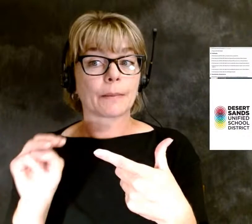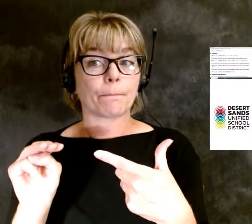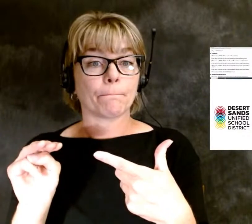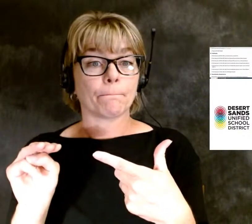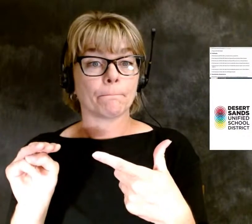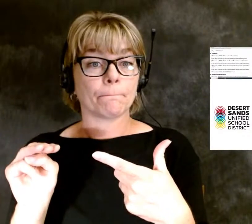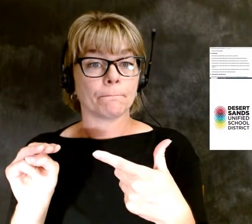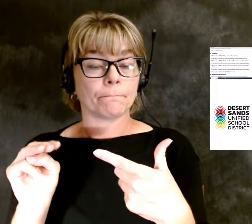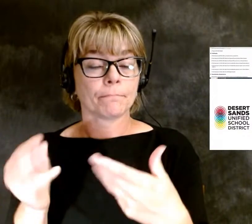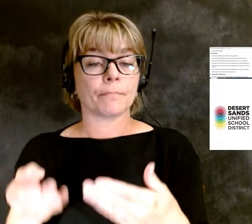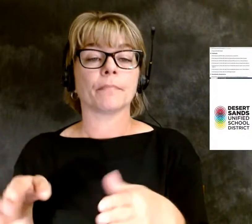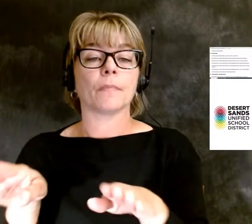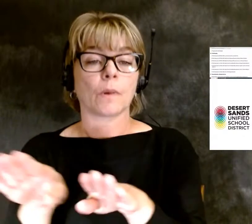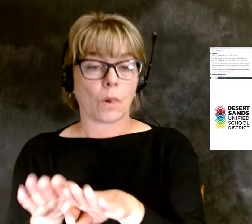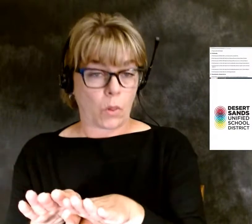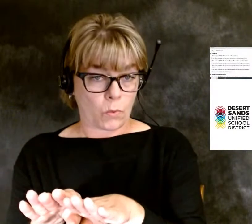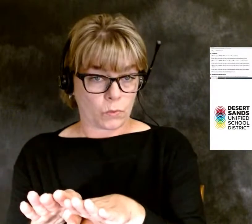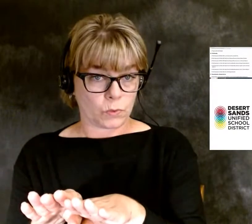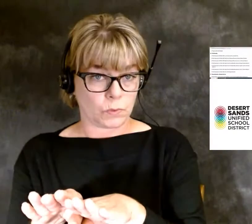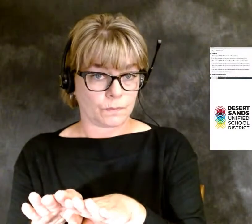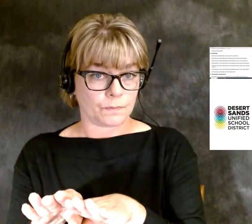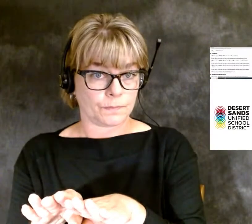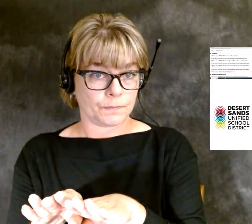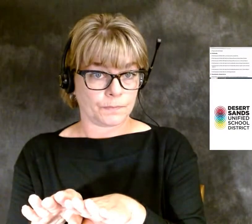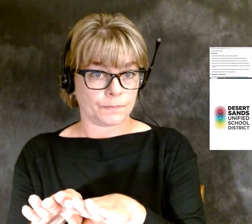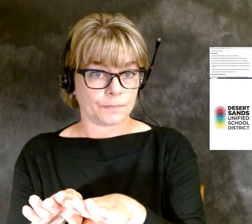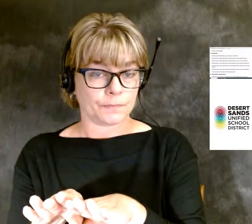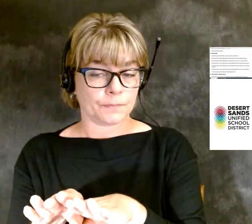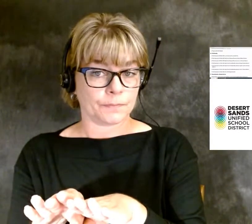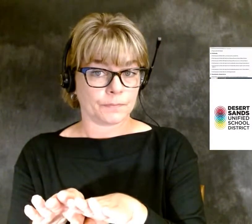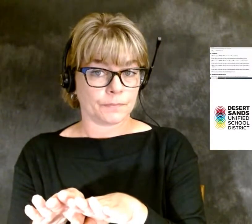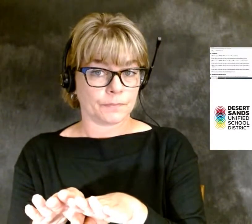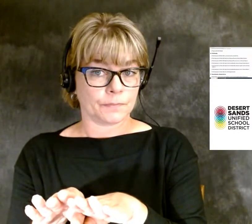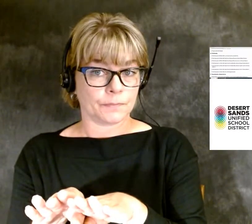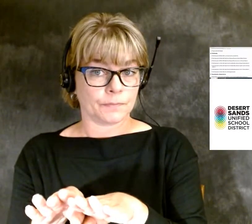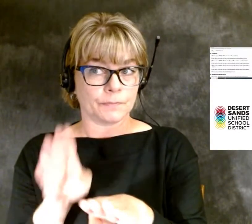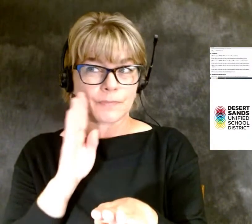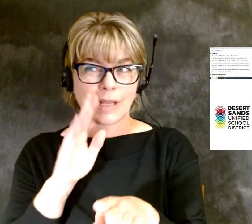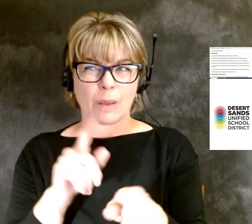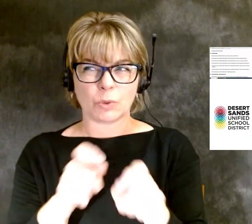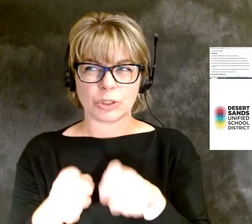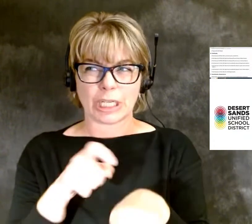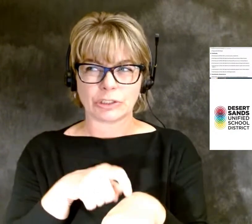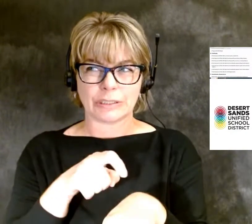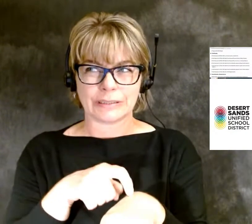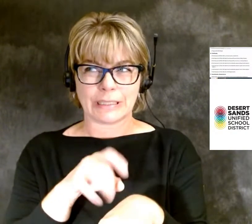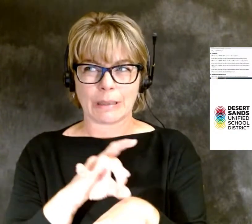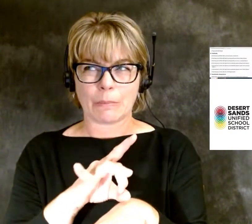We will close. So I'm going to change that. It was 8:44.